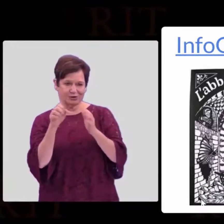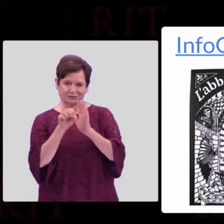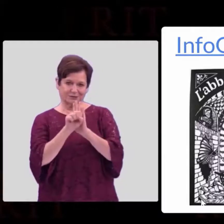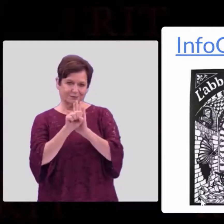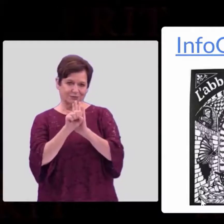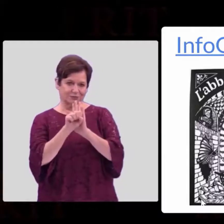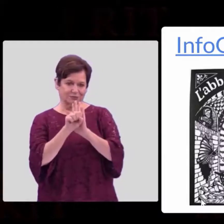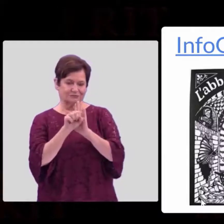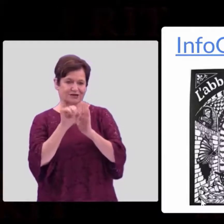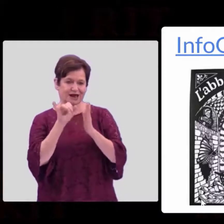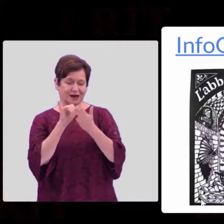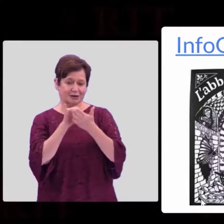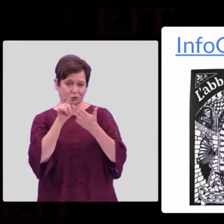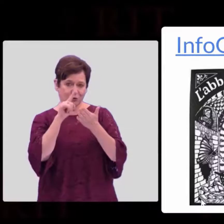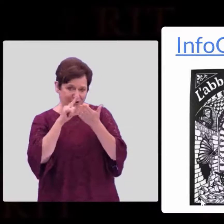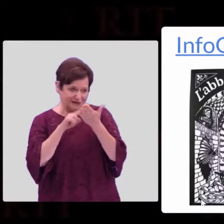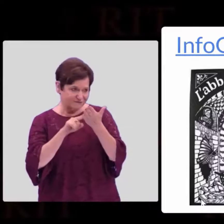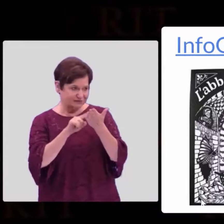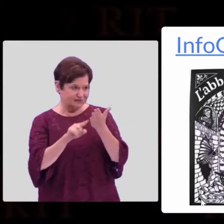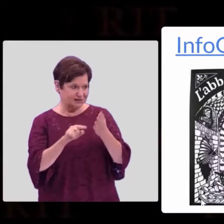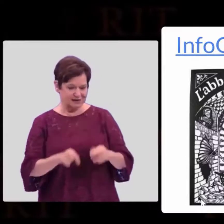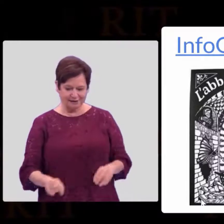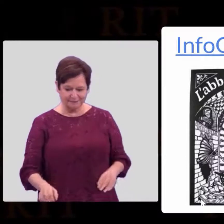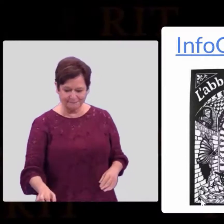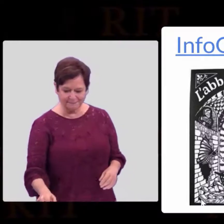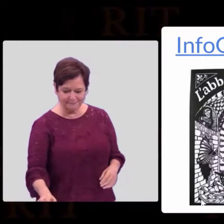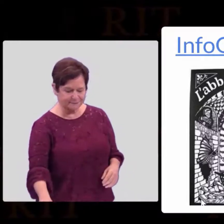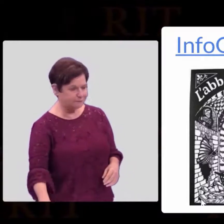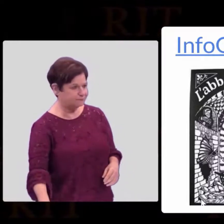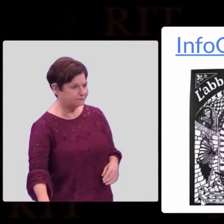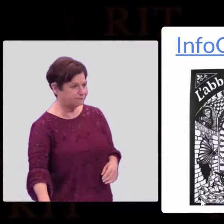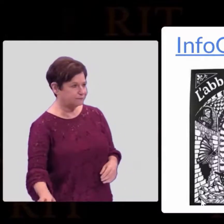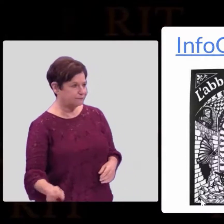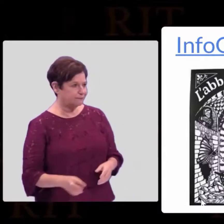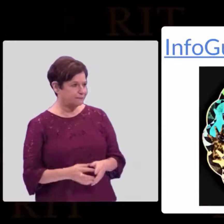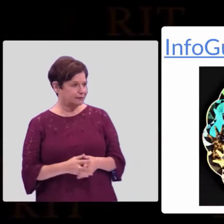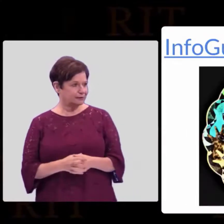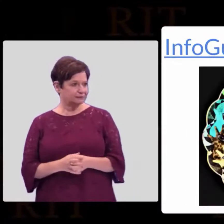There are many other symbols that you can investigate.